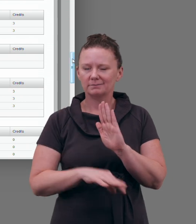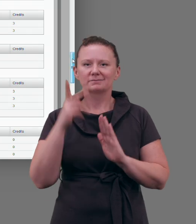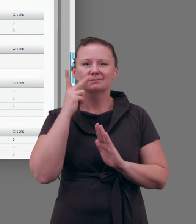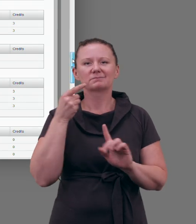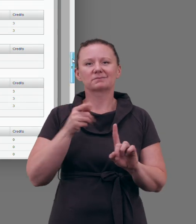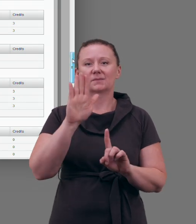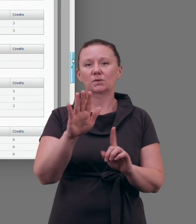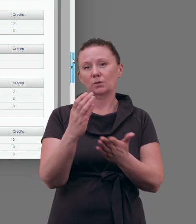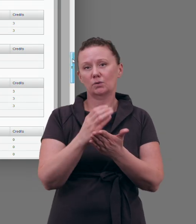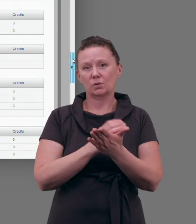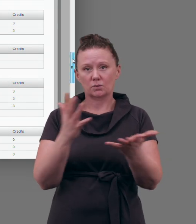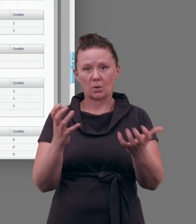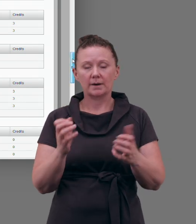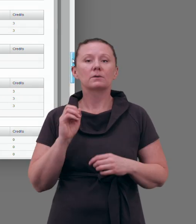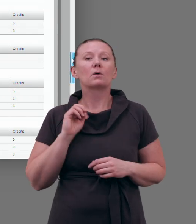that fulfill the requirement you selected.